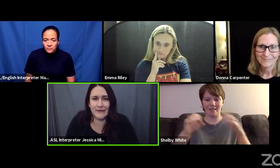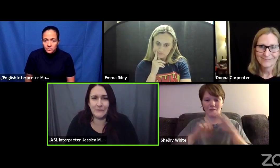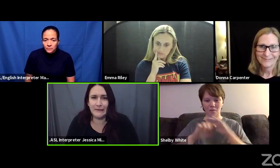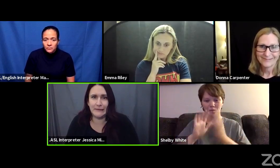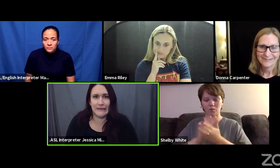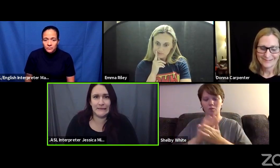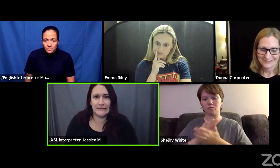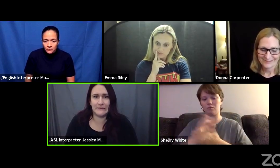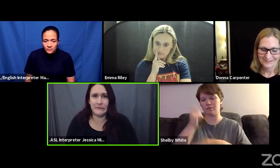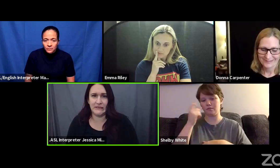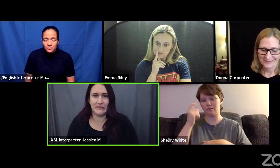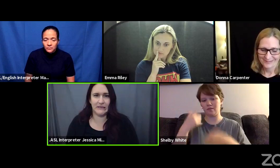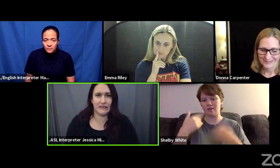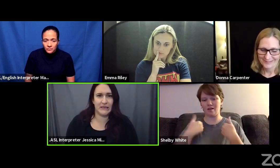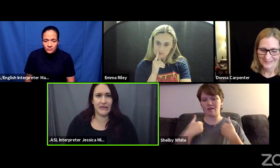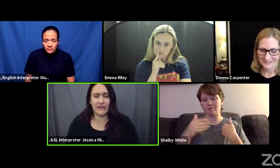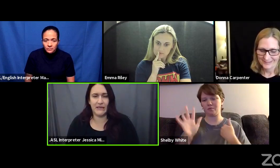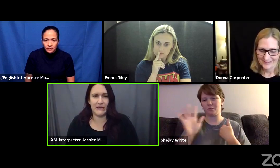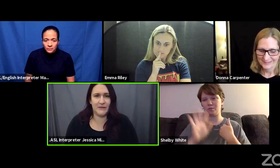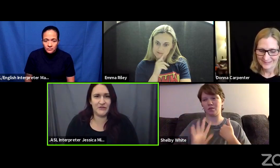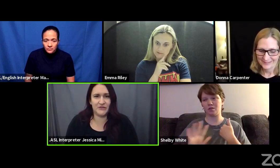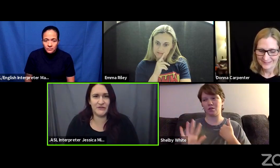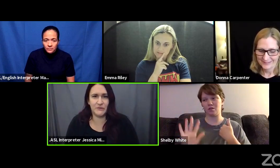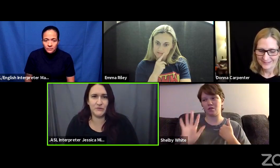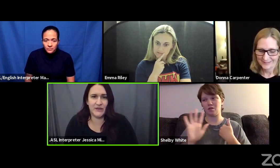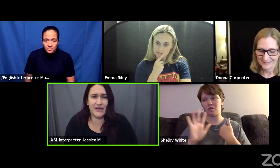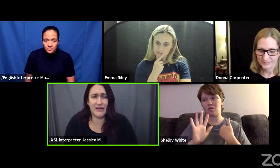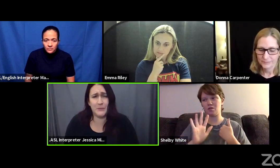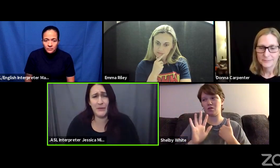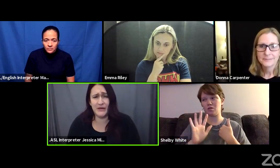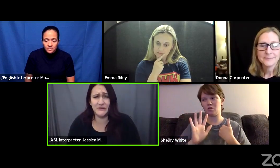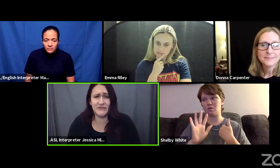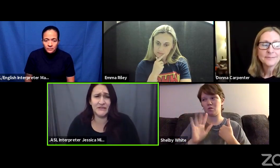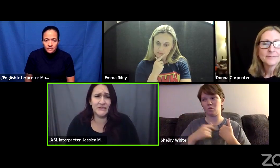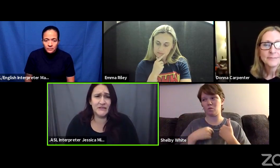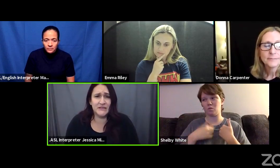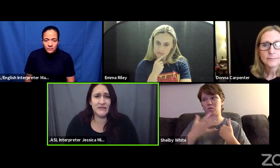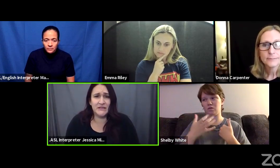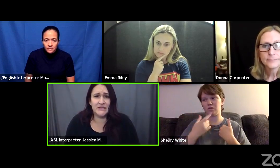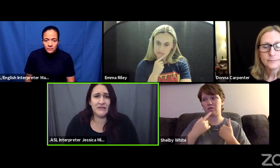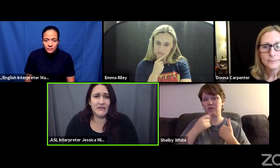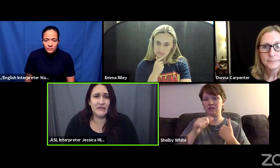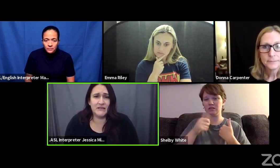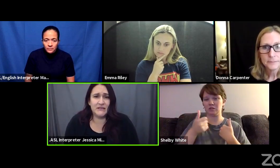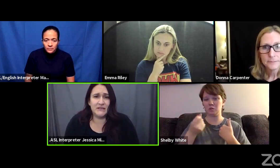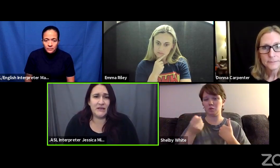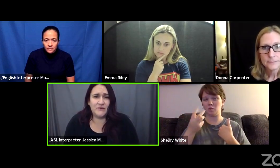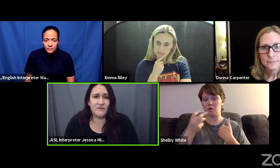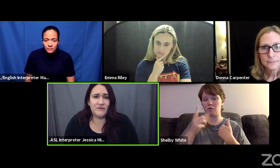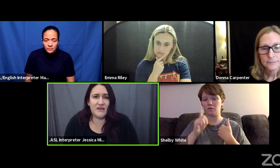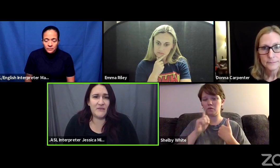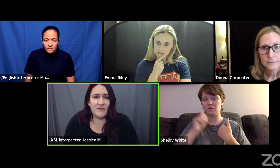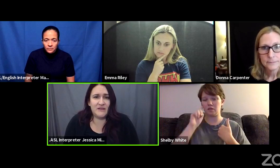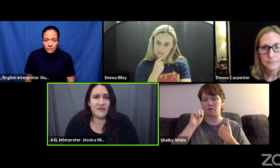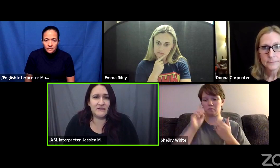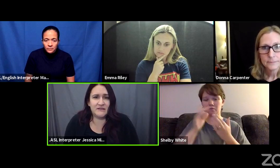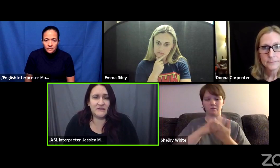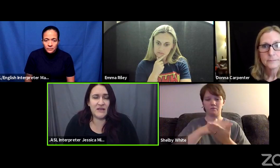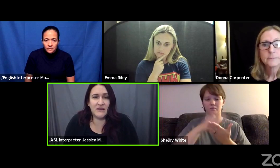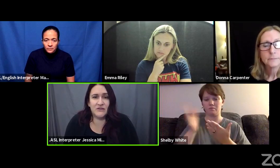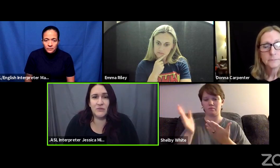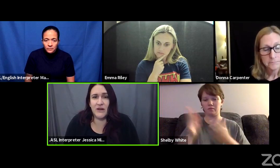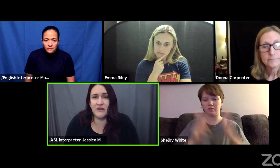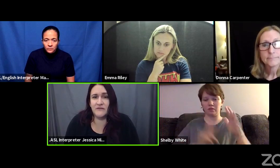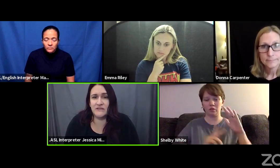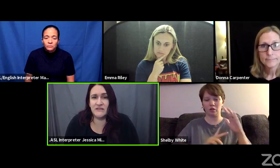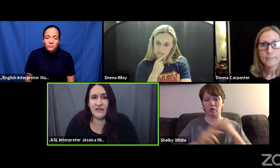It's kind of like a really nice, big elementary school. They had about, I would say maybe like